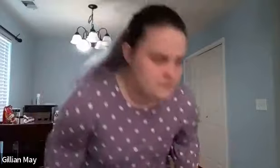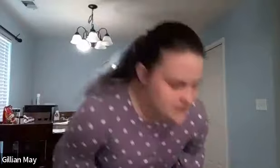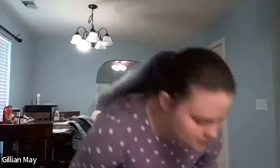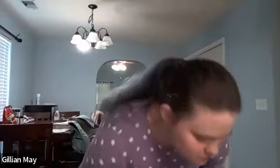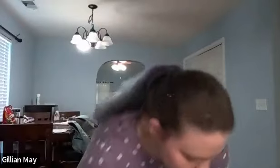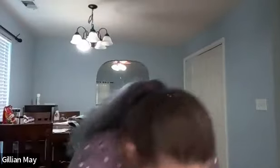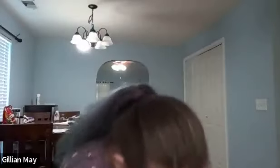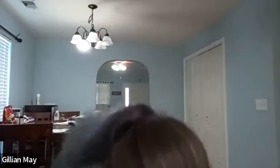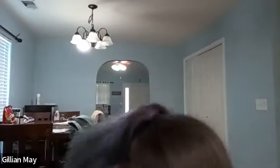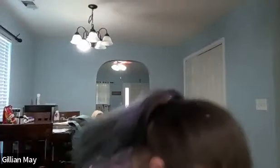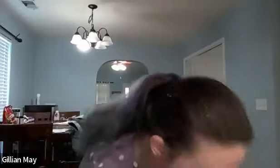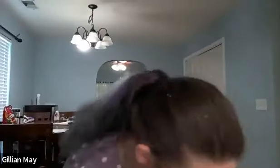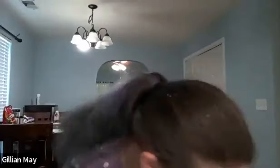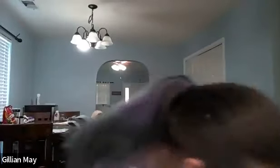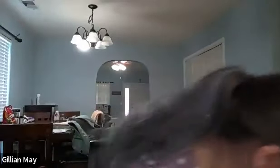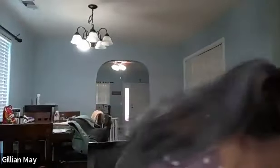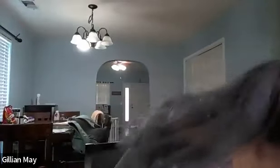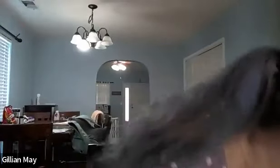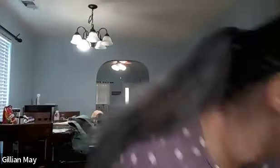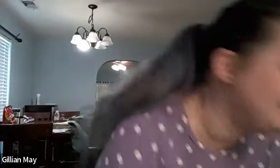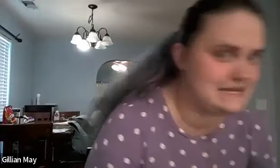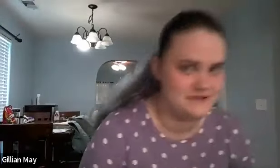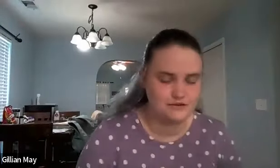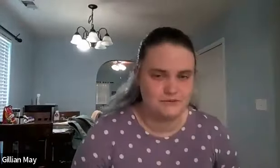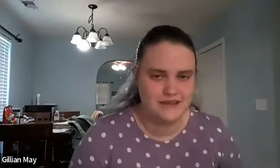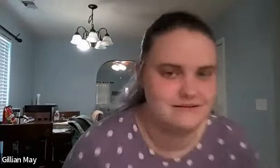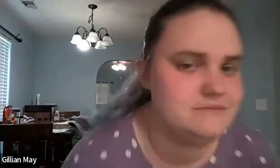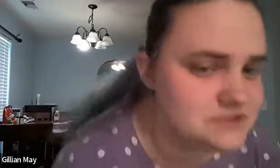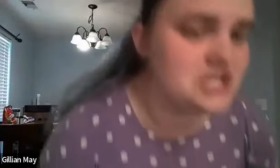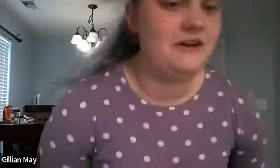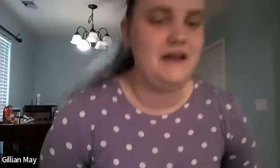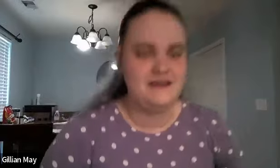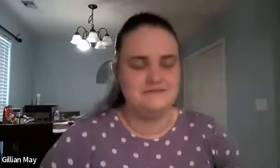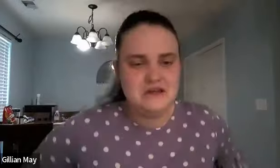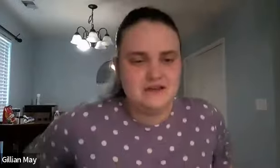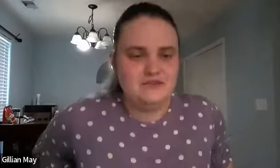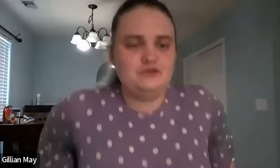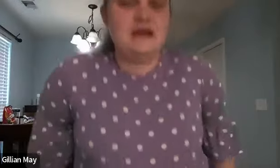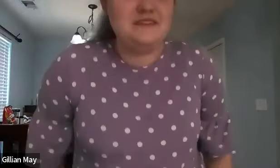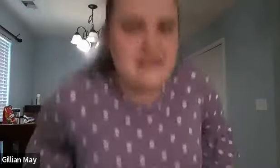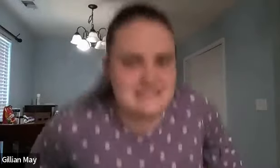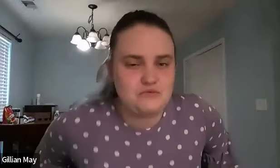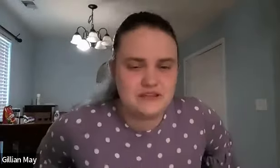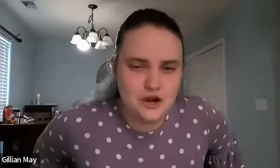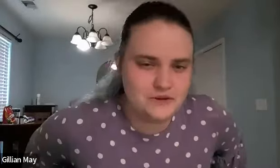The other one you can do, like I said, I twisted it, trying not to hit myself with my chair. I have those types of legs that really hurt when